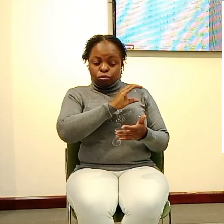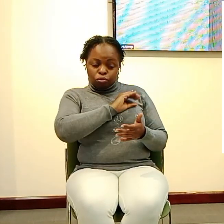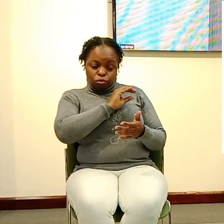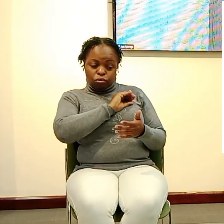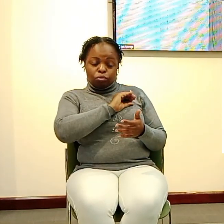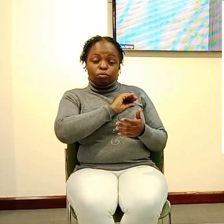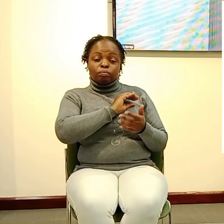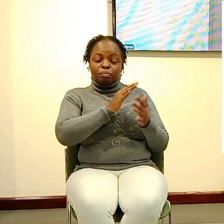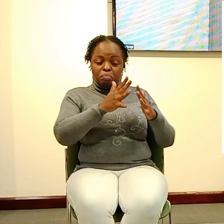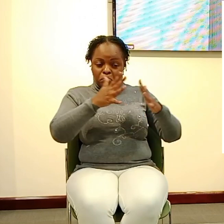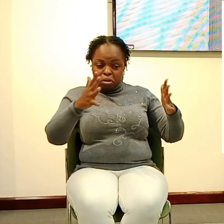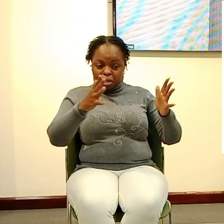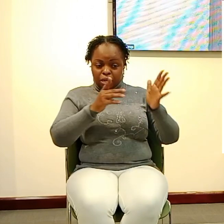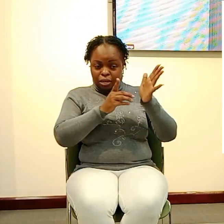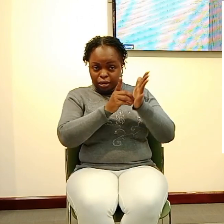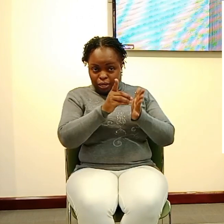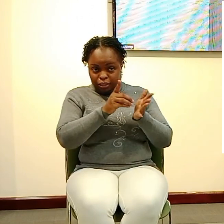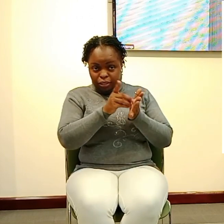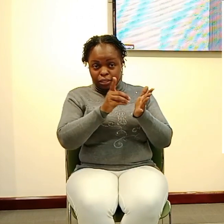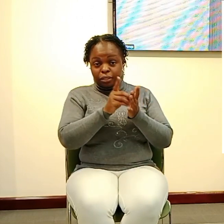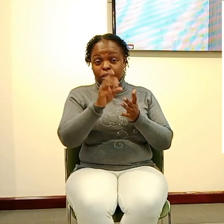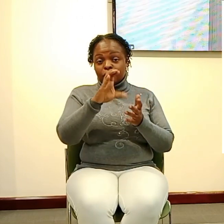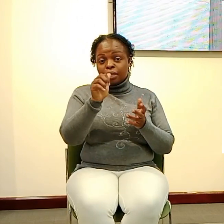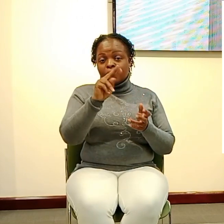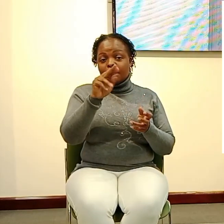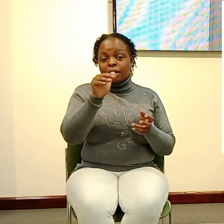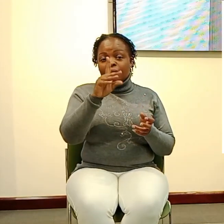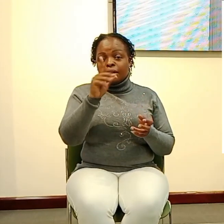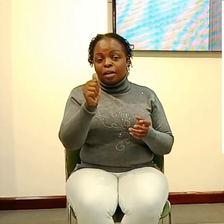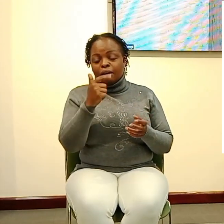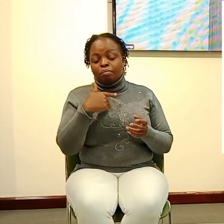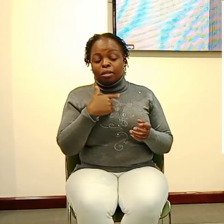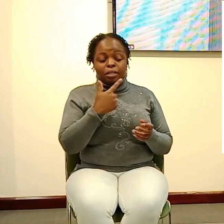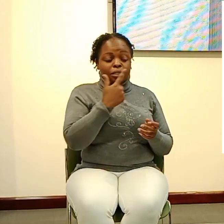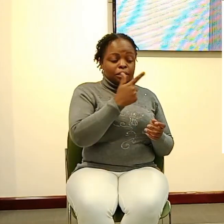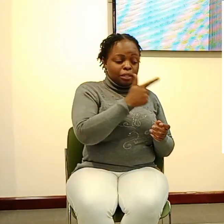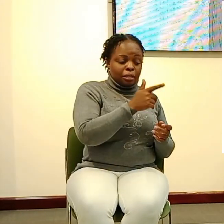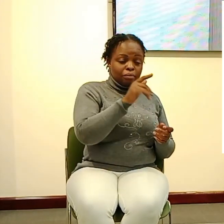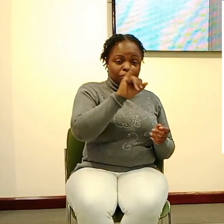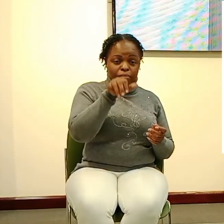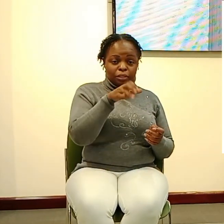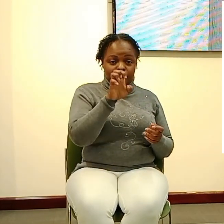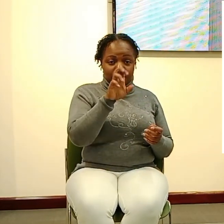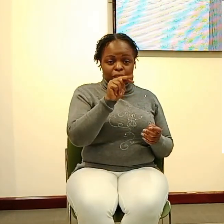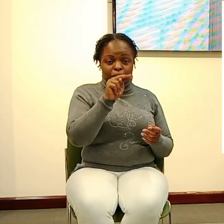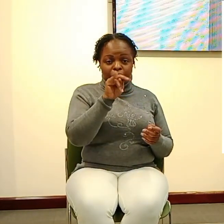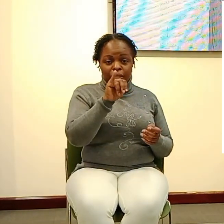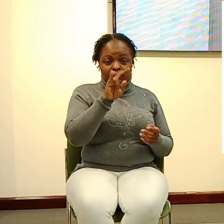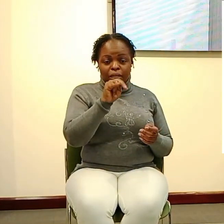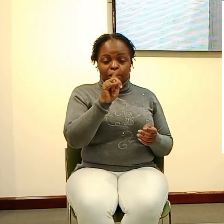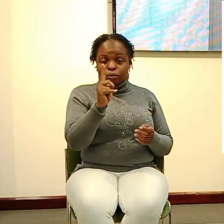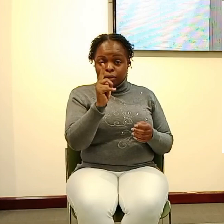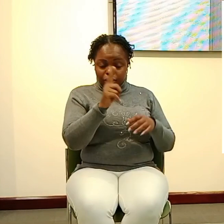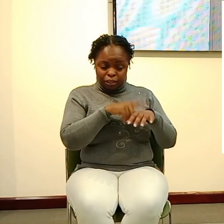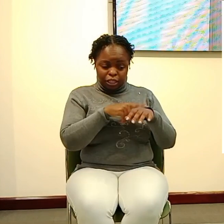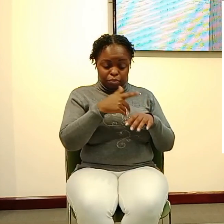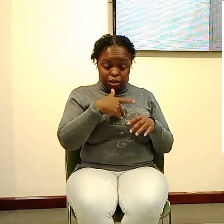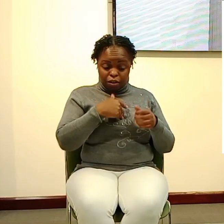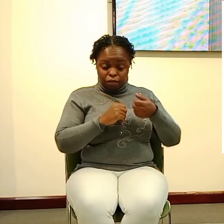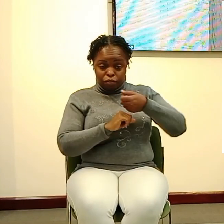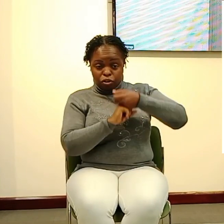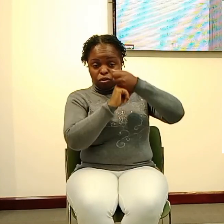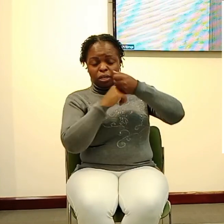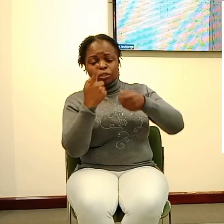Canada. I was telling Janine one time that there are donors who give you very little money and